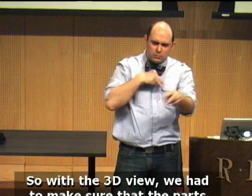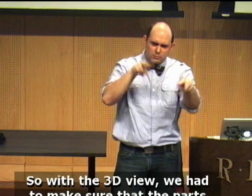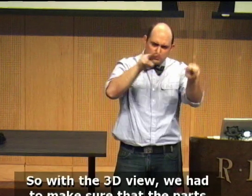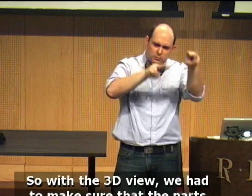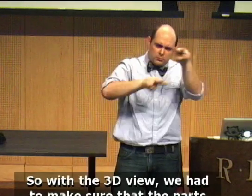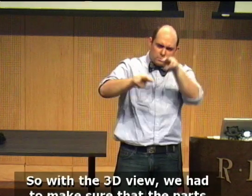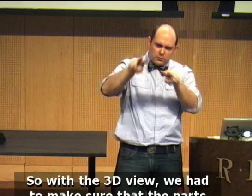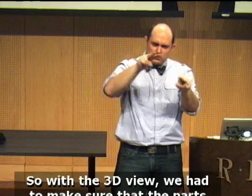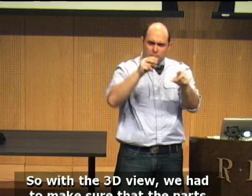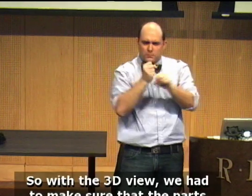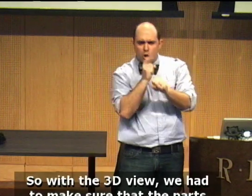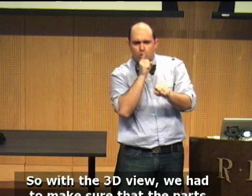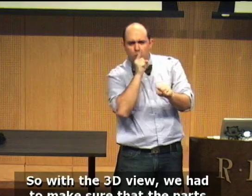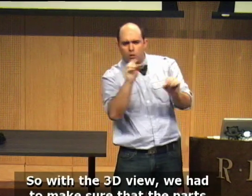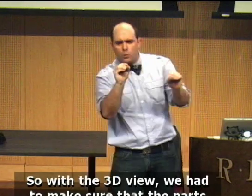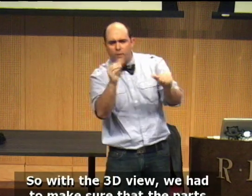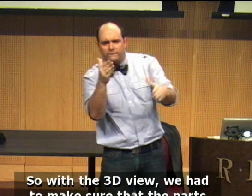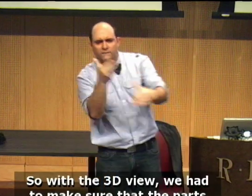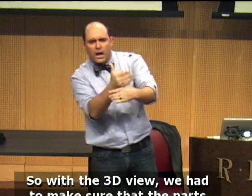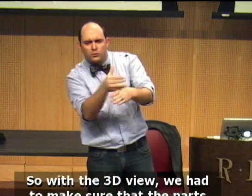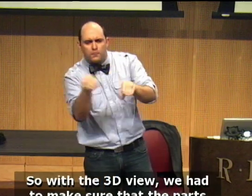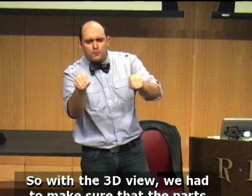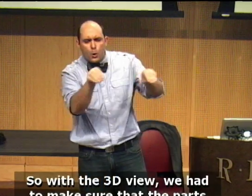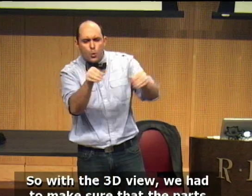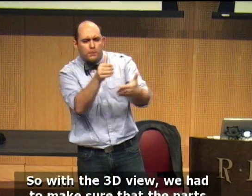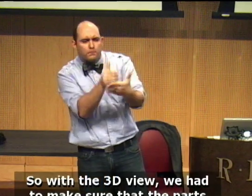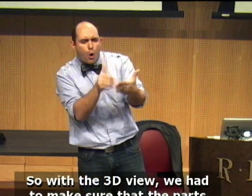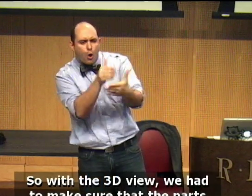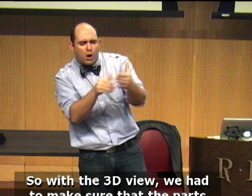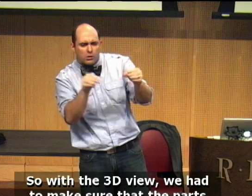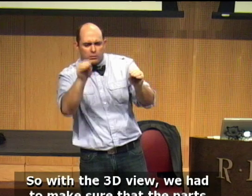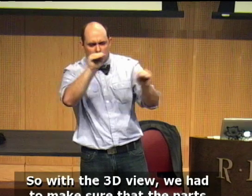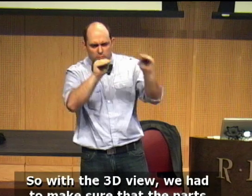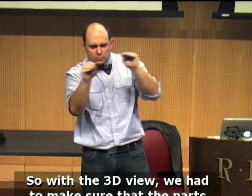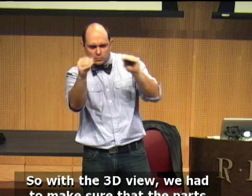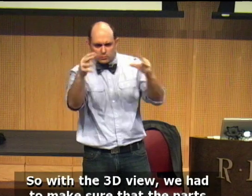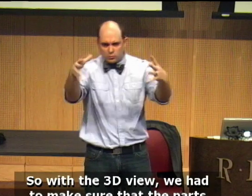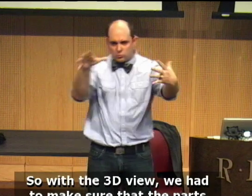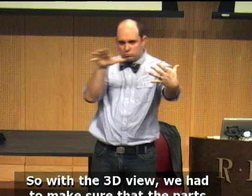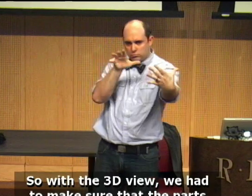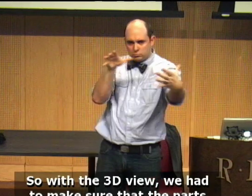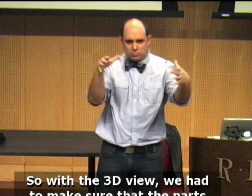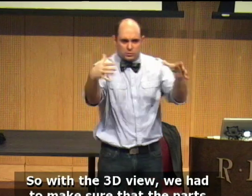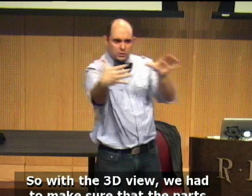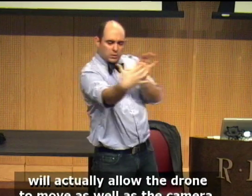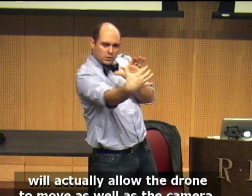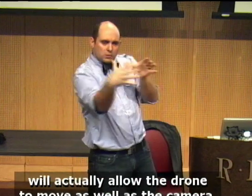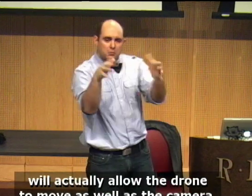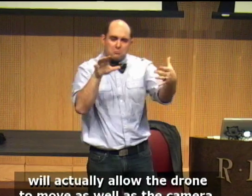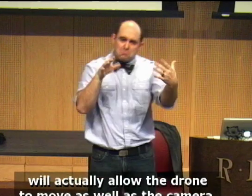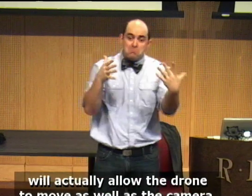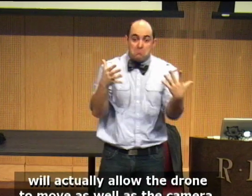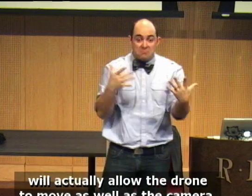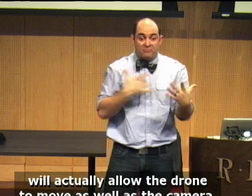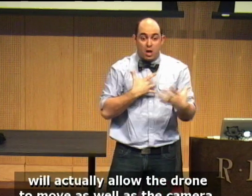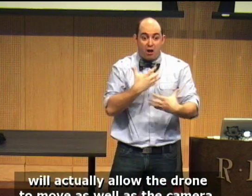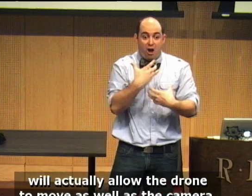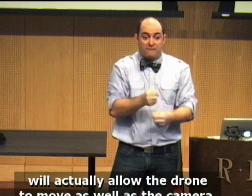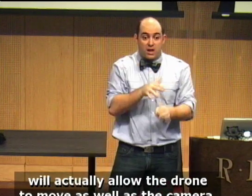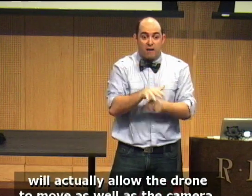So with the 3D view, we had to make sure that the parts will actually allow the